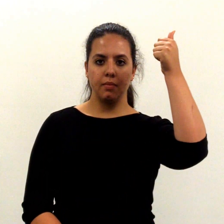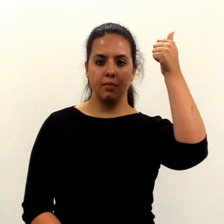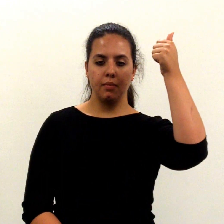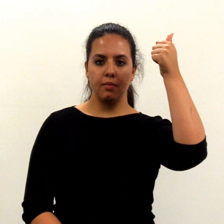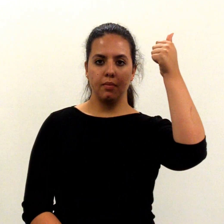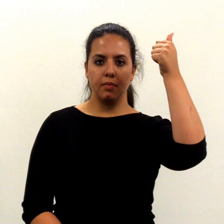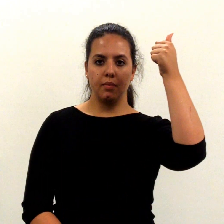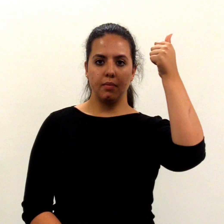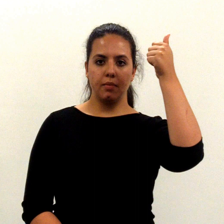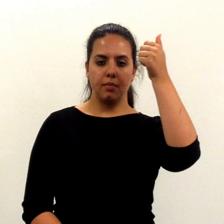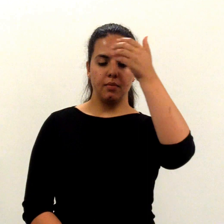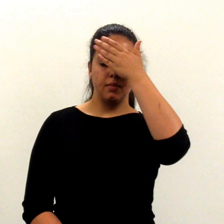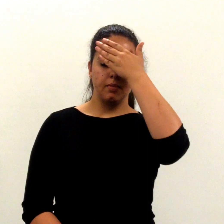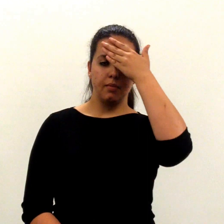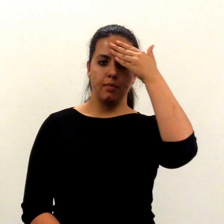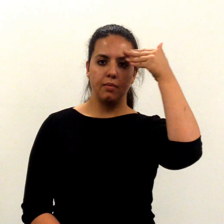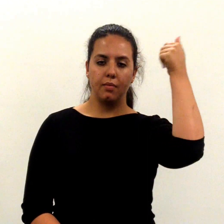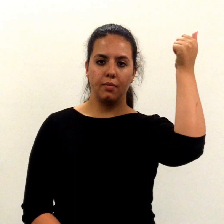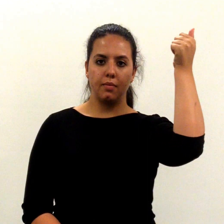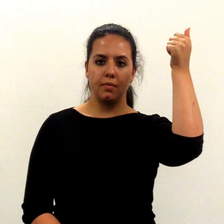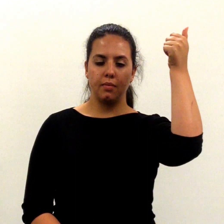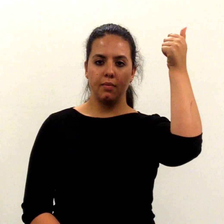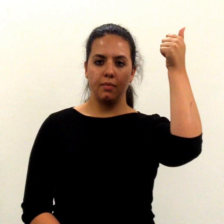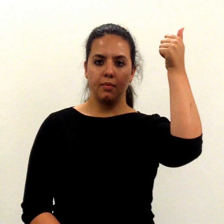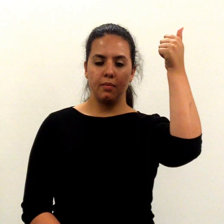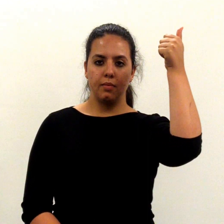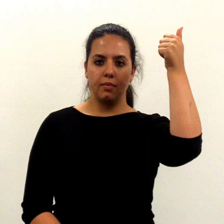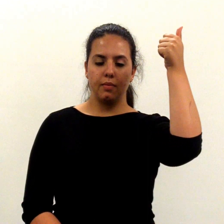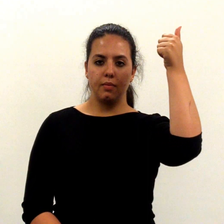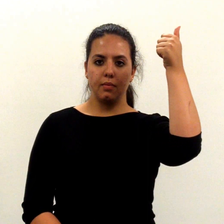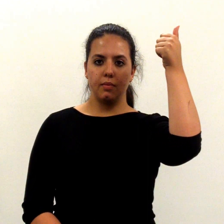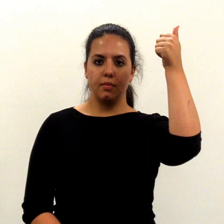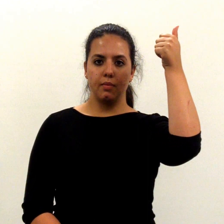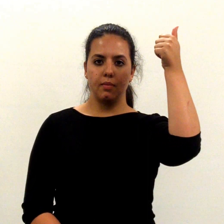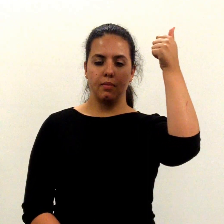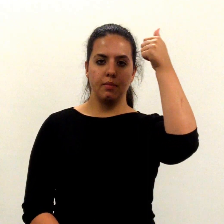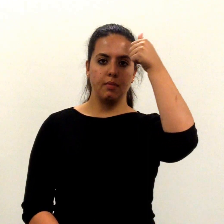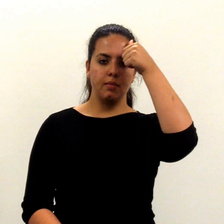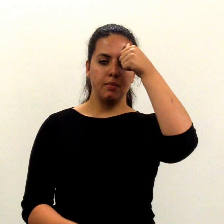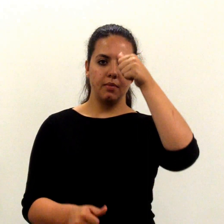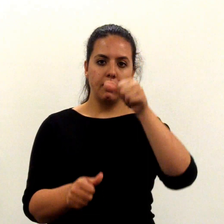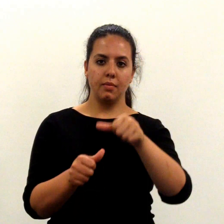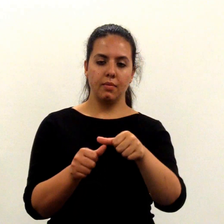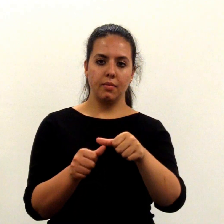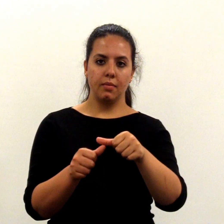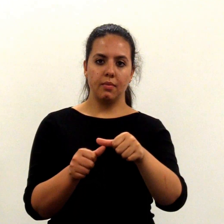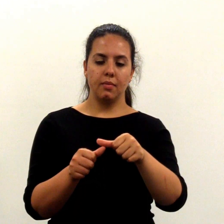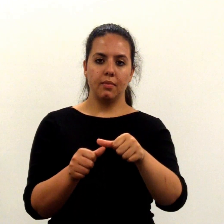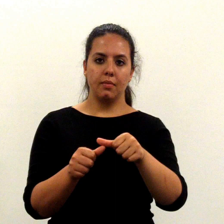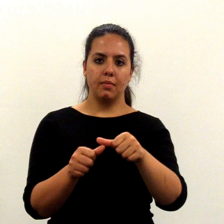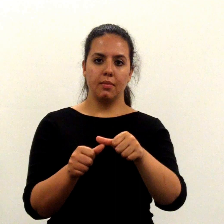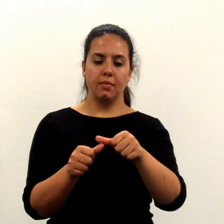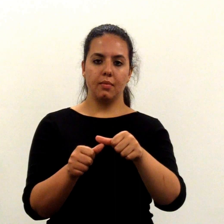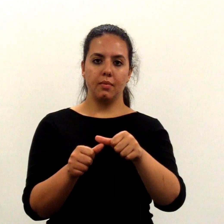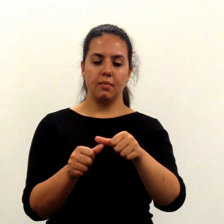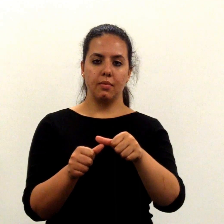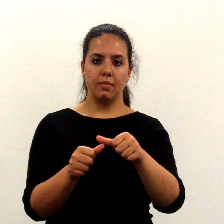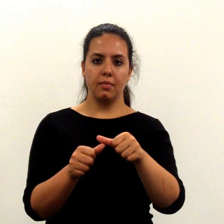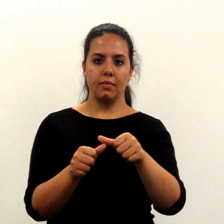That's you just wiped it right out of your memory. It's gone. You forgot it. Remember. There are different signs for remember. This